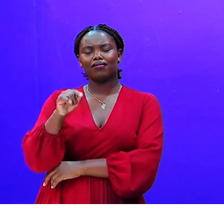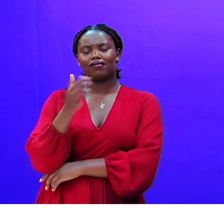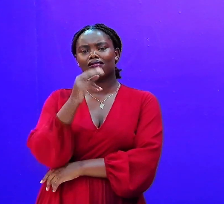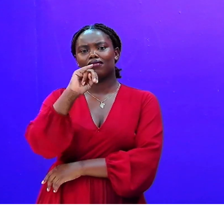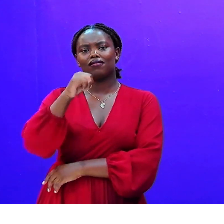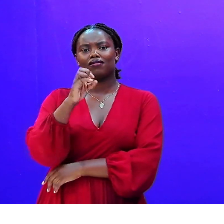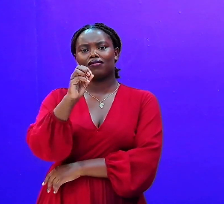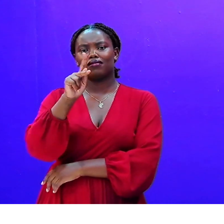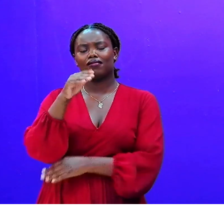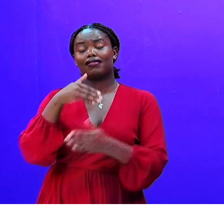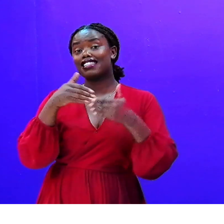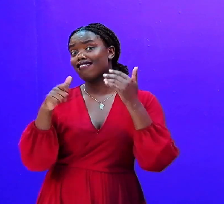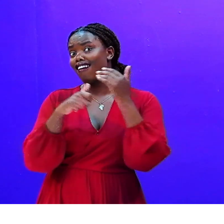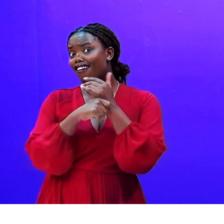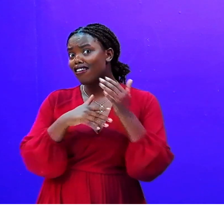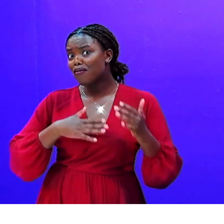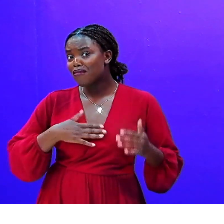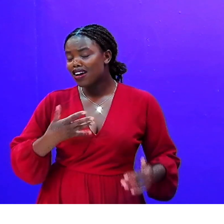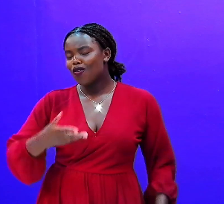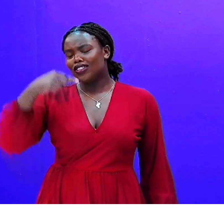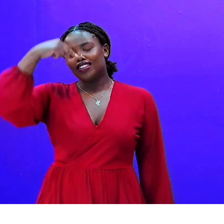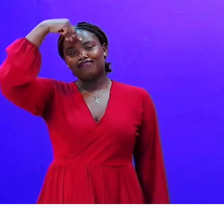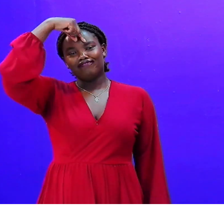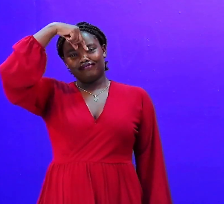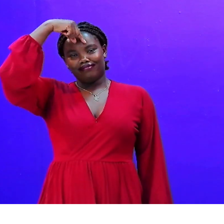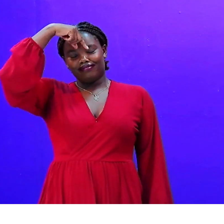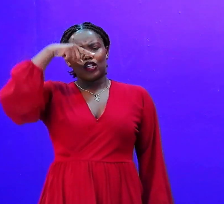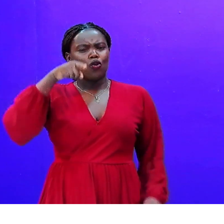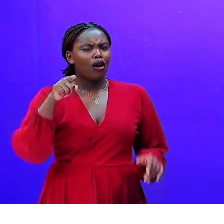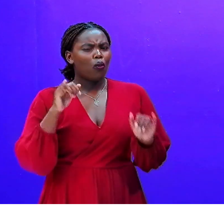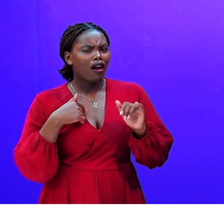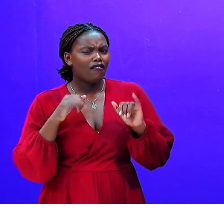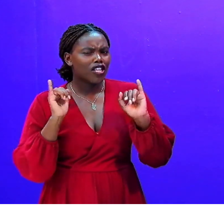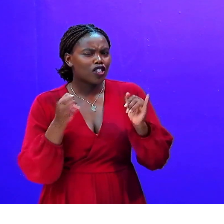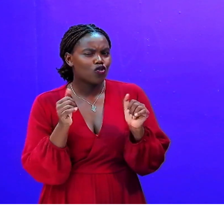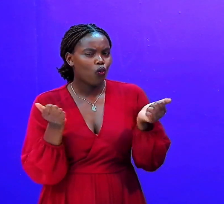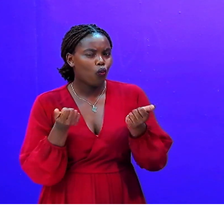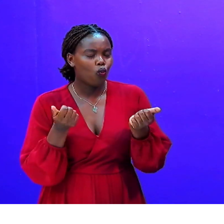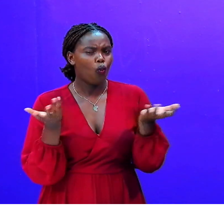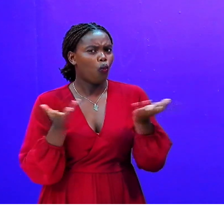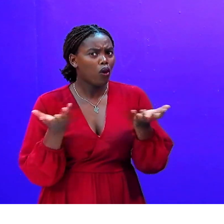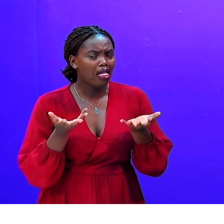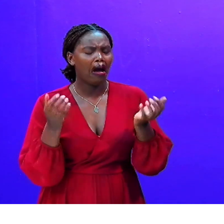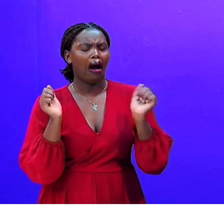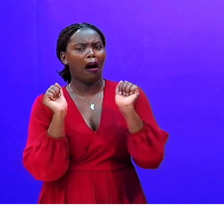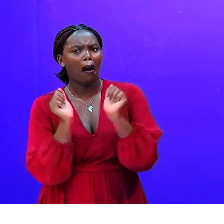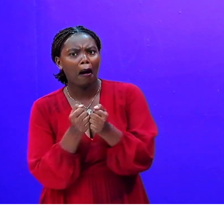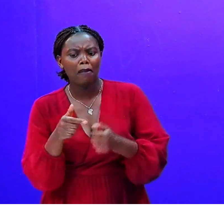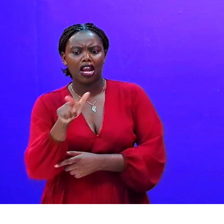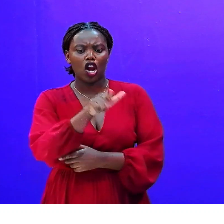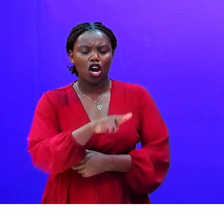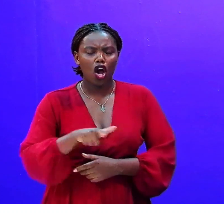locally. I am your host, Videlis Njoki, and that is my sign name. We have the news that happened